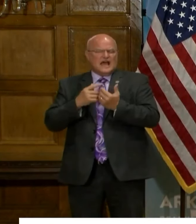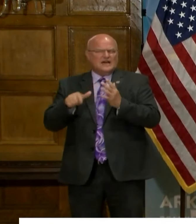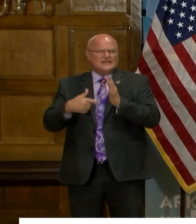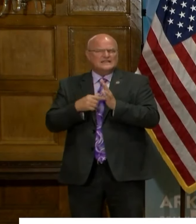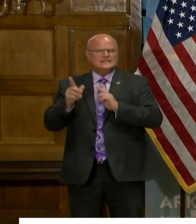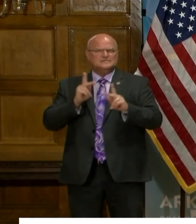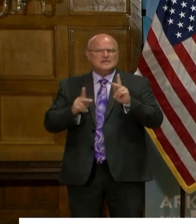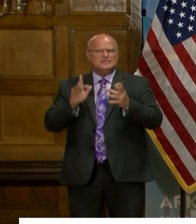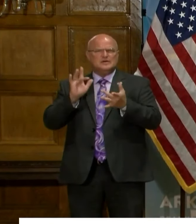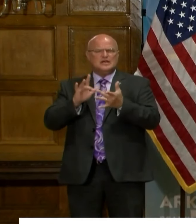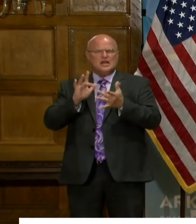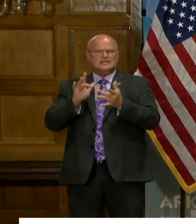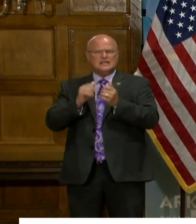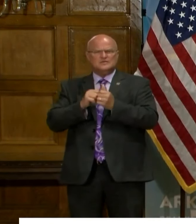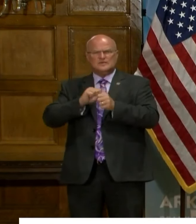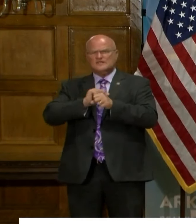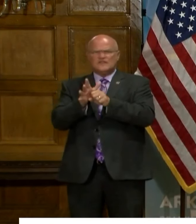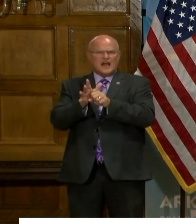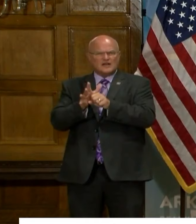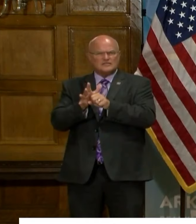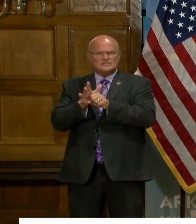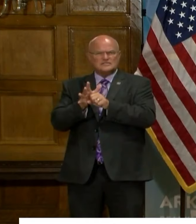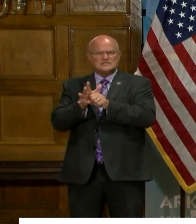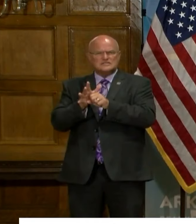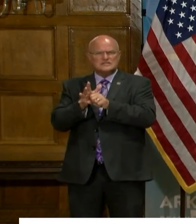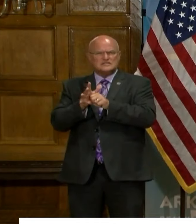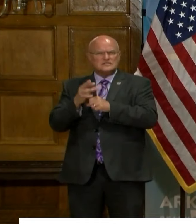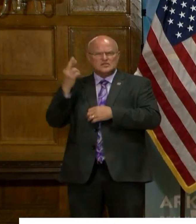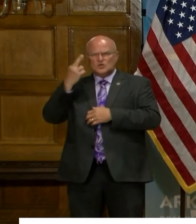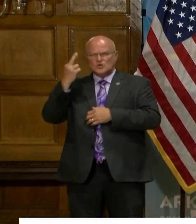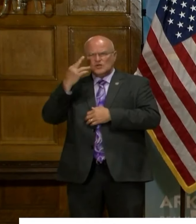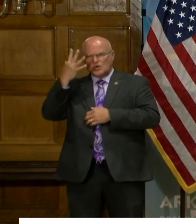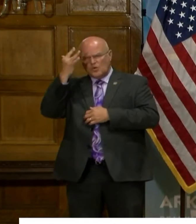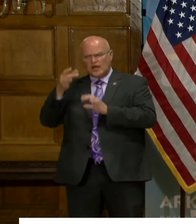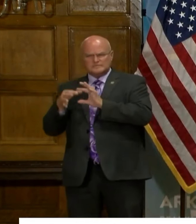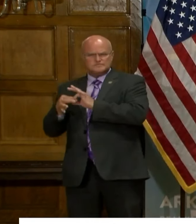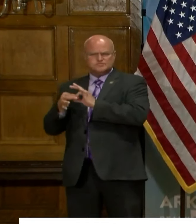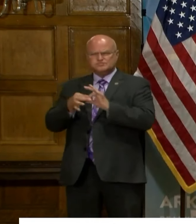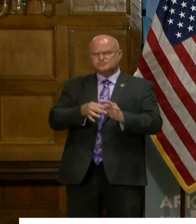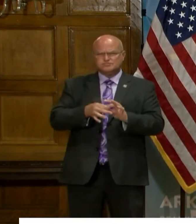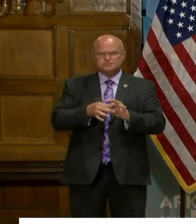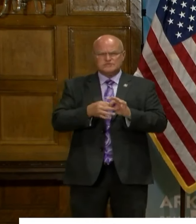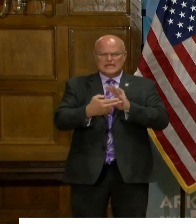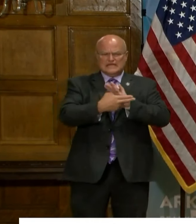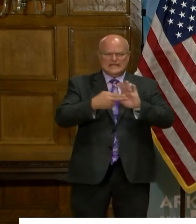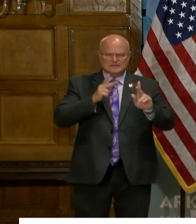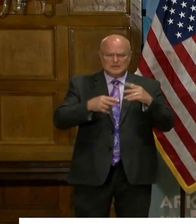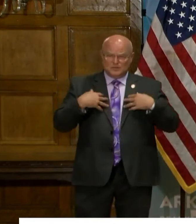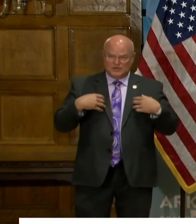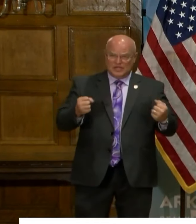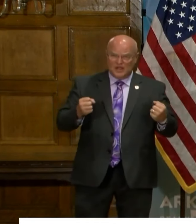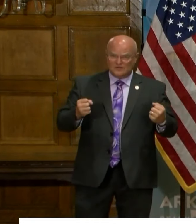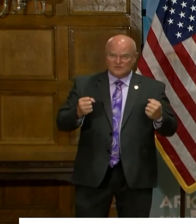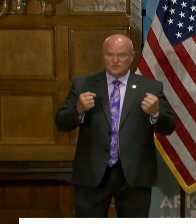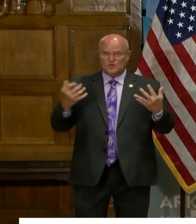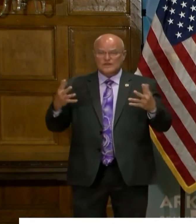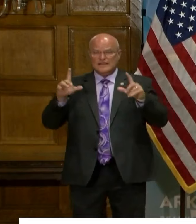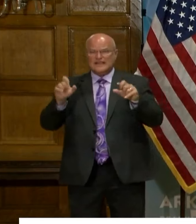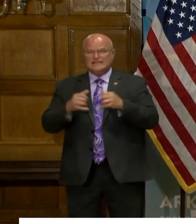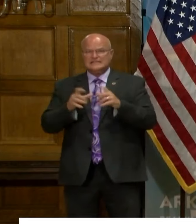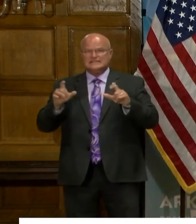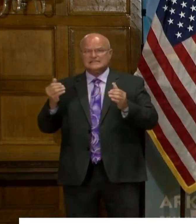these people come in contact with the virus, and does it give you any pause to labeling people covered without testing them